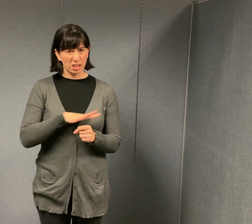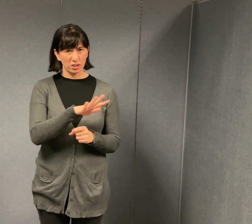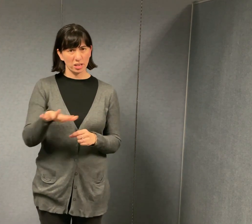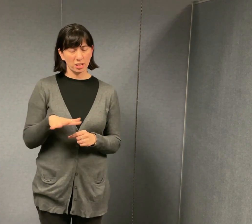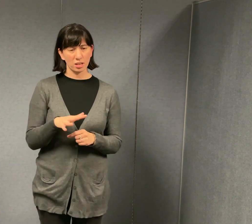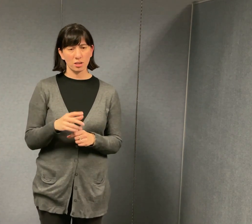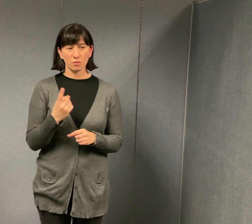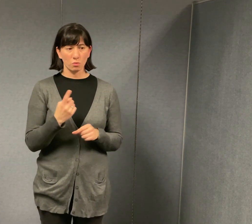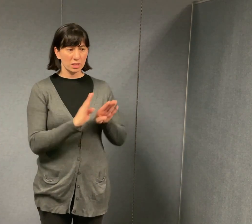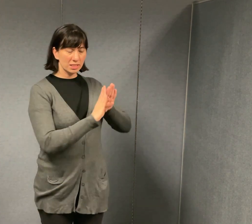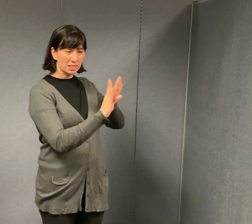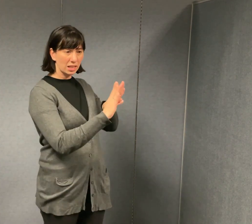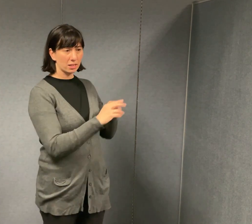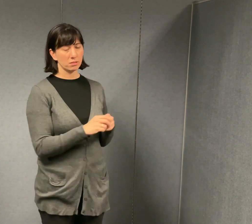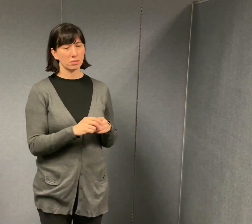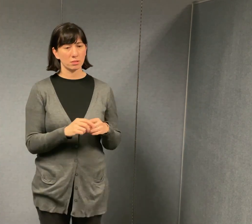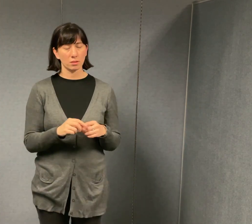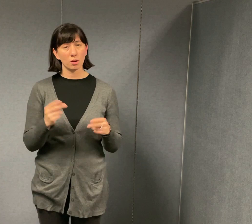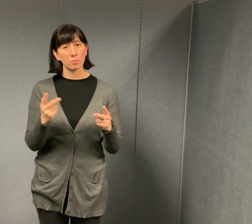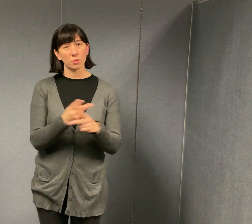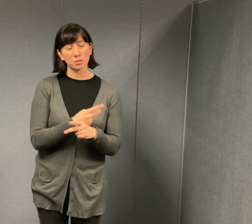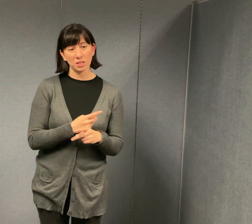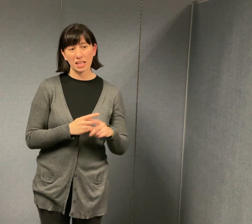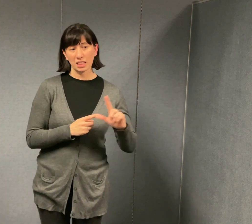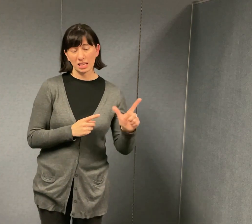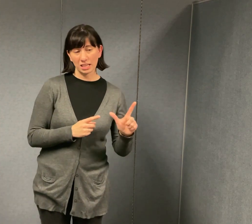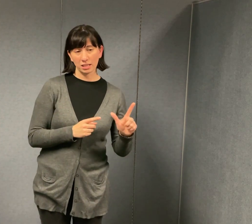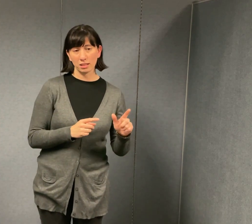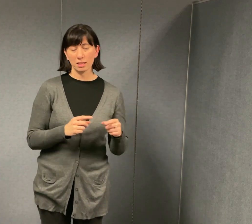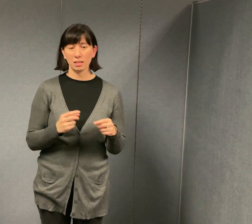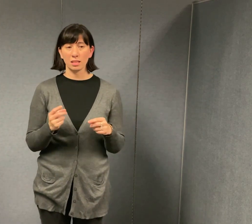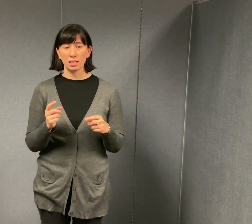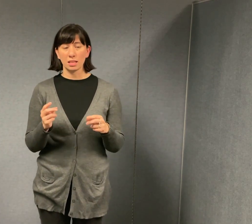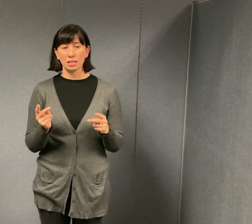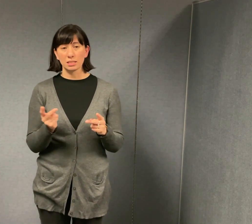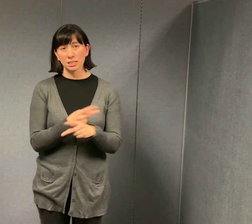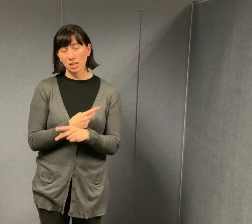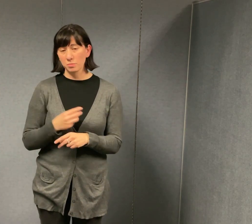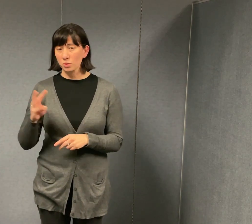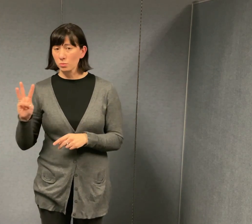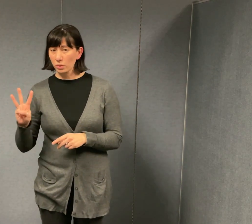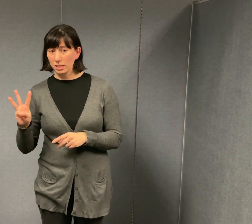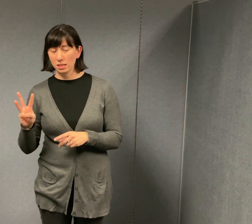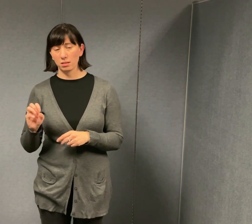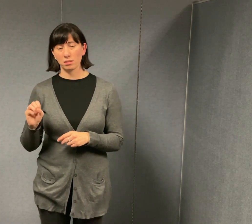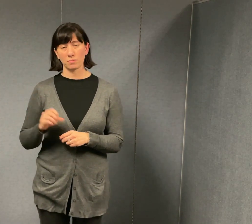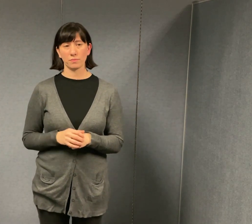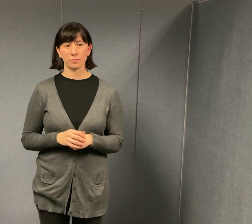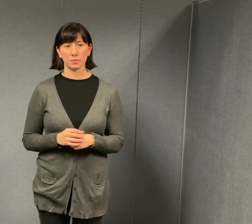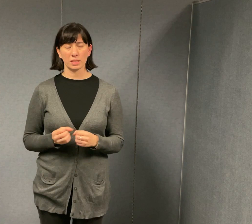we multiply length times width. So we get how many square feet? That's